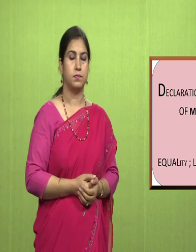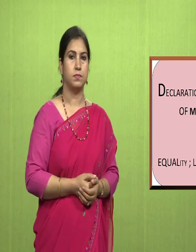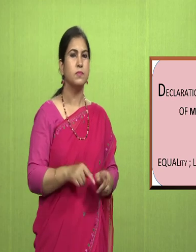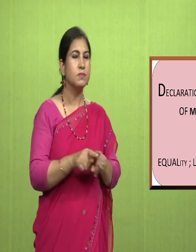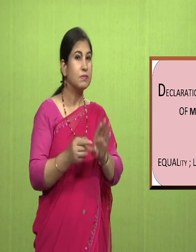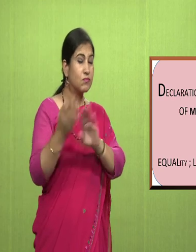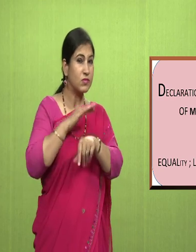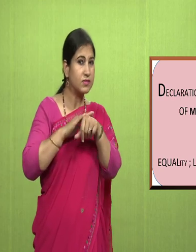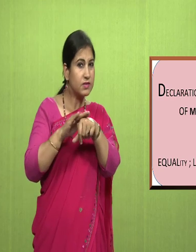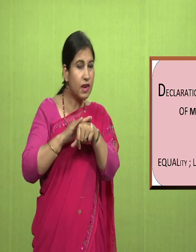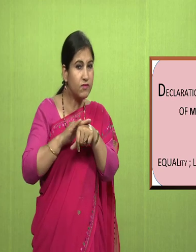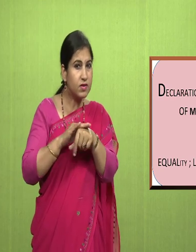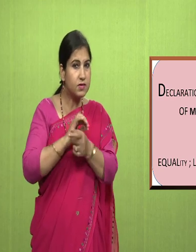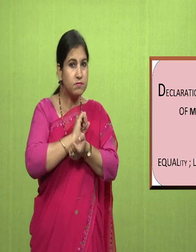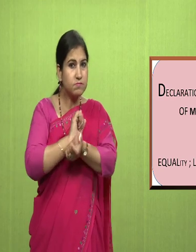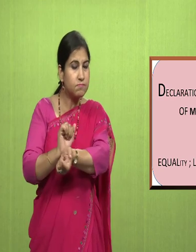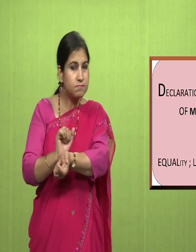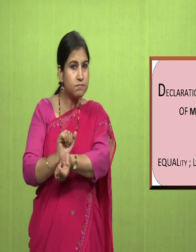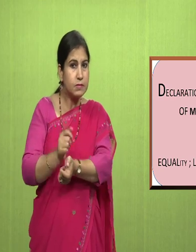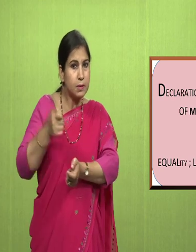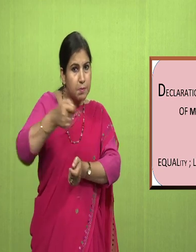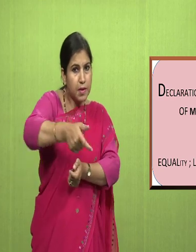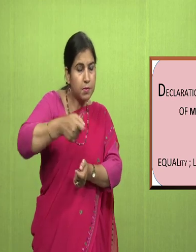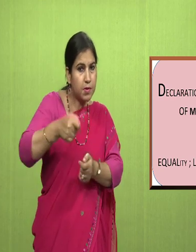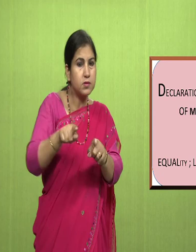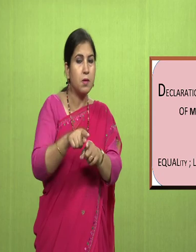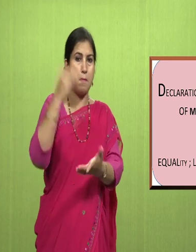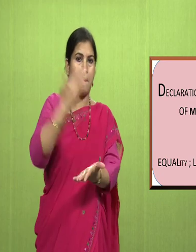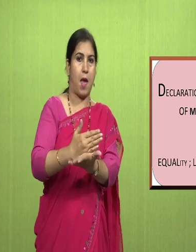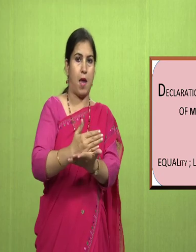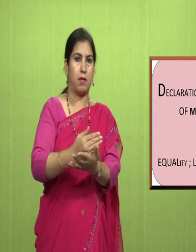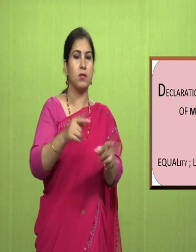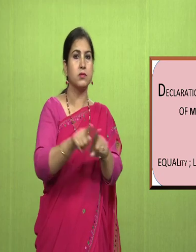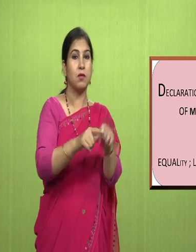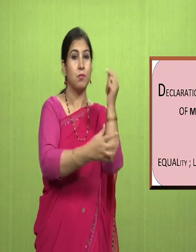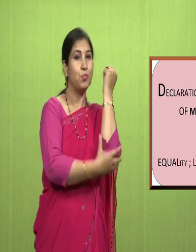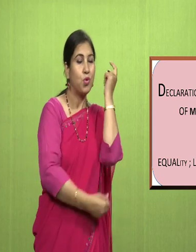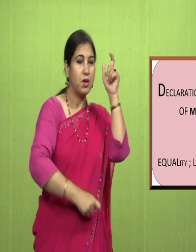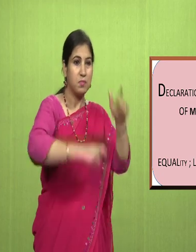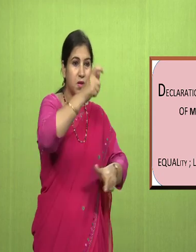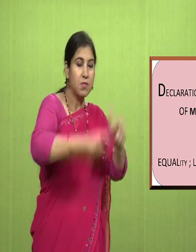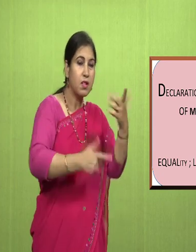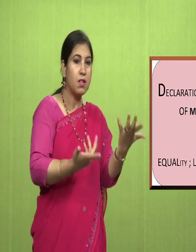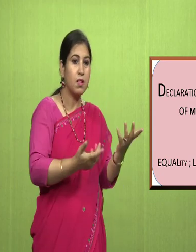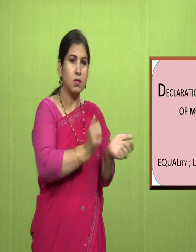slavery was banned and poor people were given help by the government.